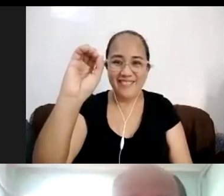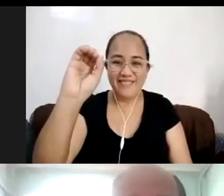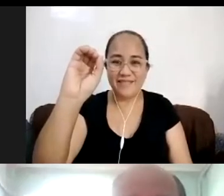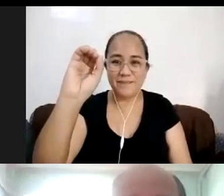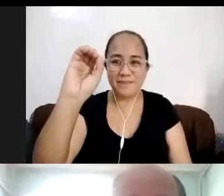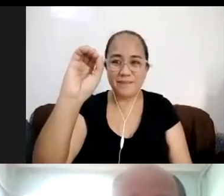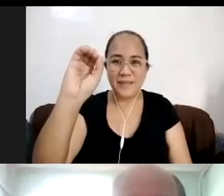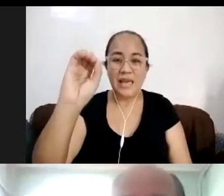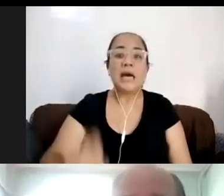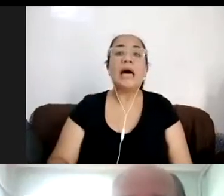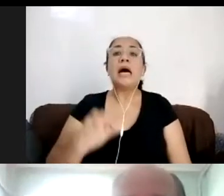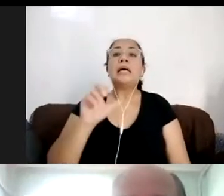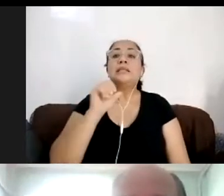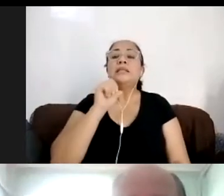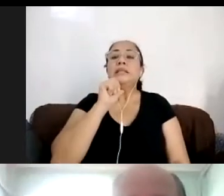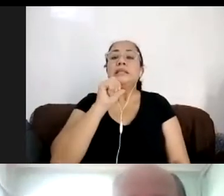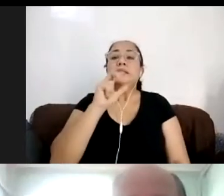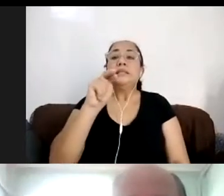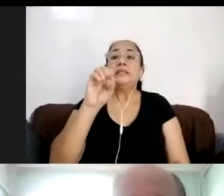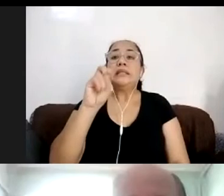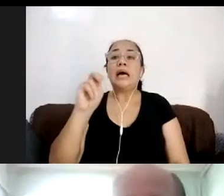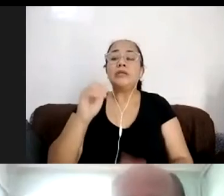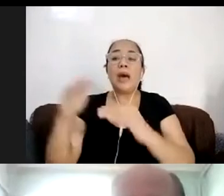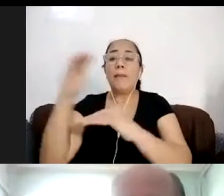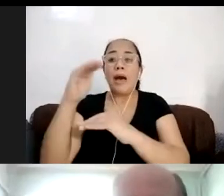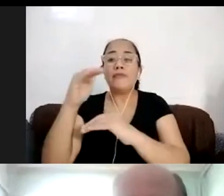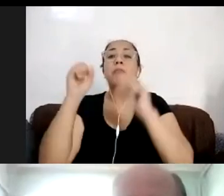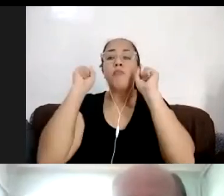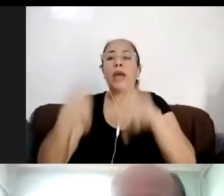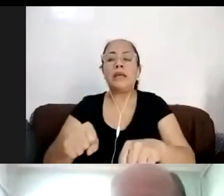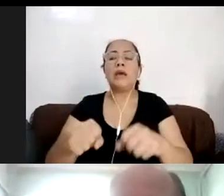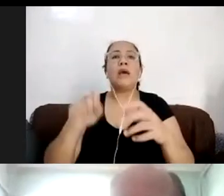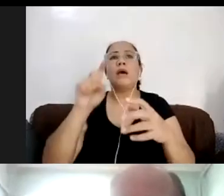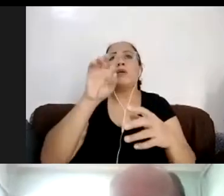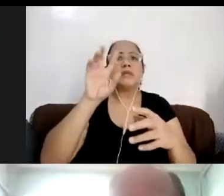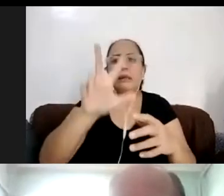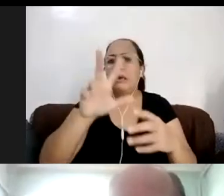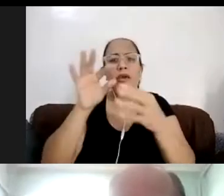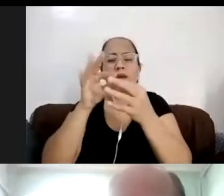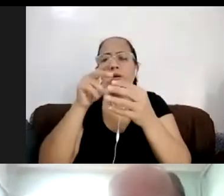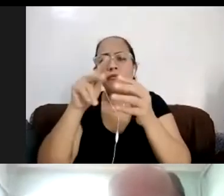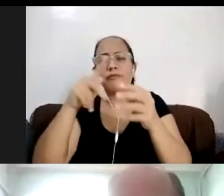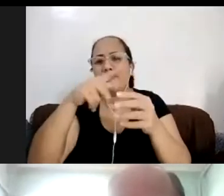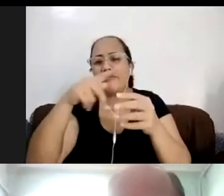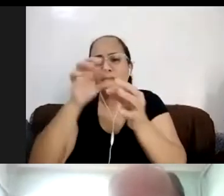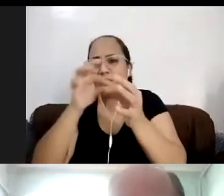None of the above could mean 3 phrases, 4 phrases, 5 phrases, 6 phrases.